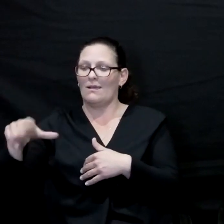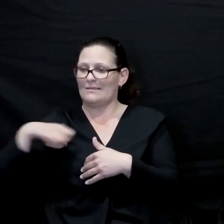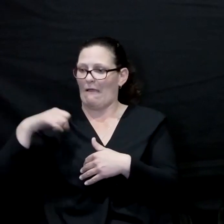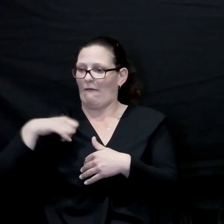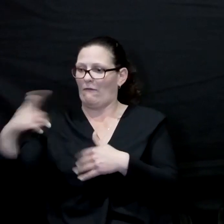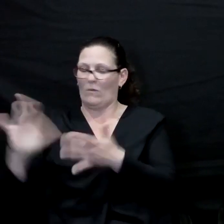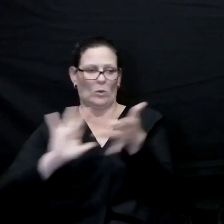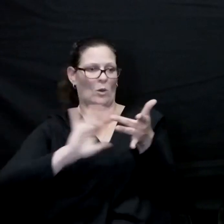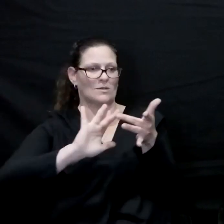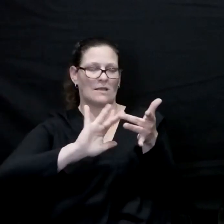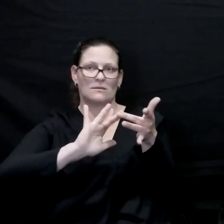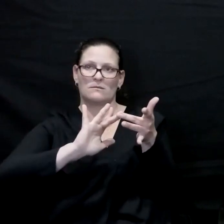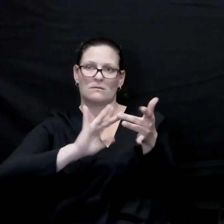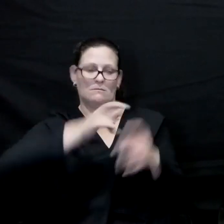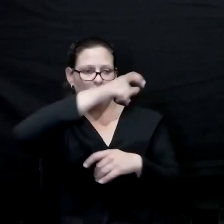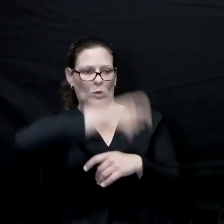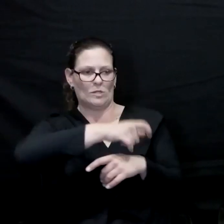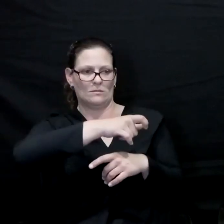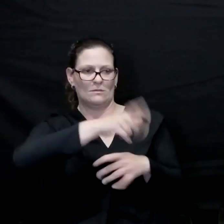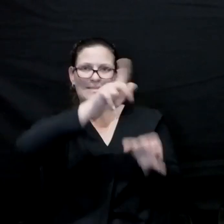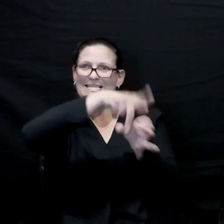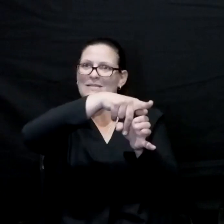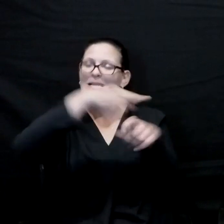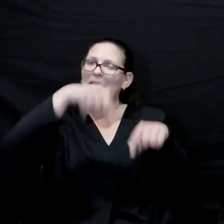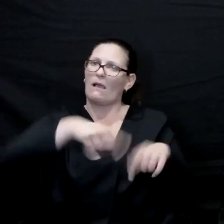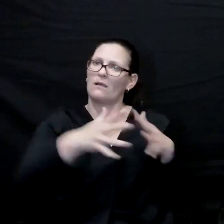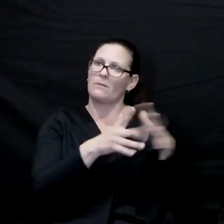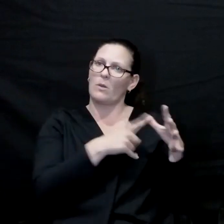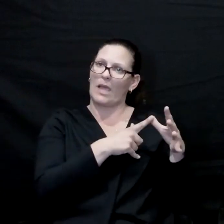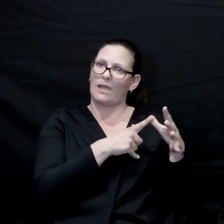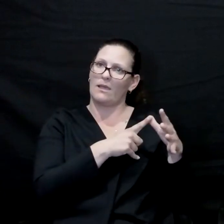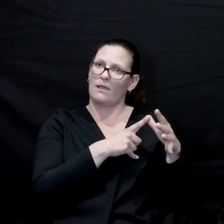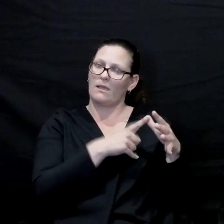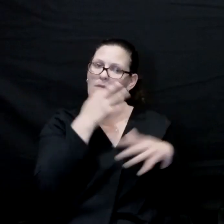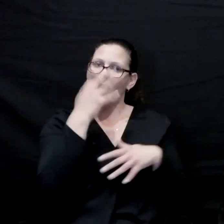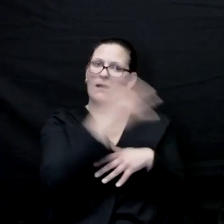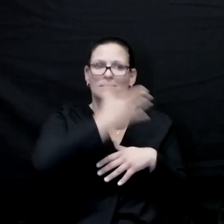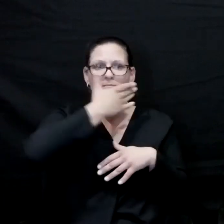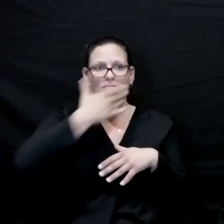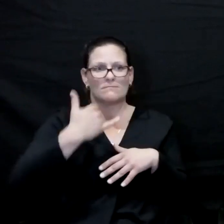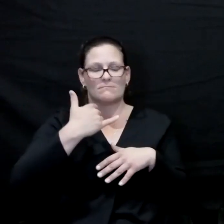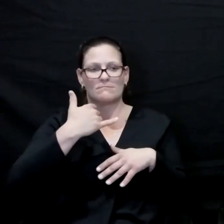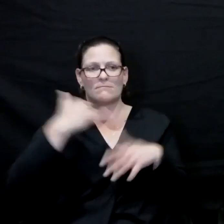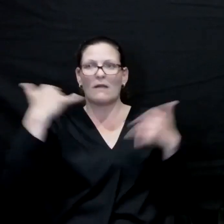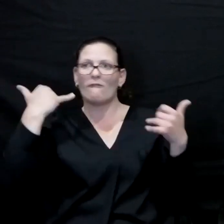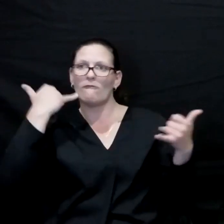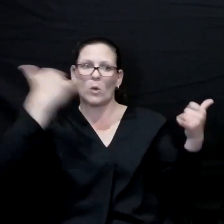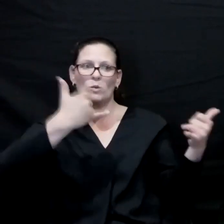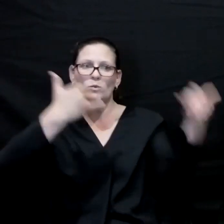ask that a telephone assessment or planning meeting be done over the telephone rather than